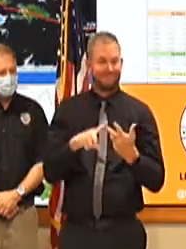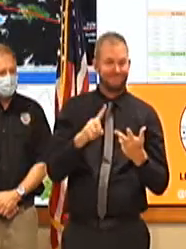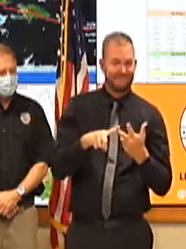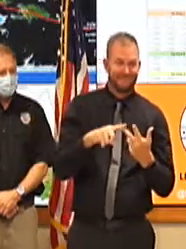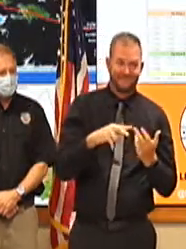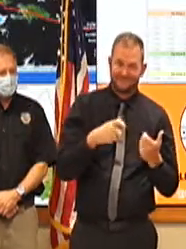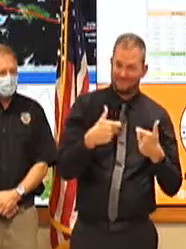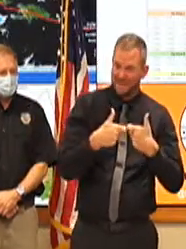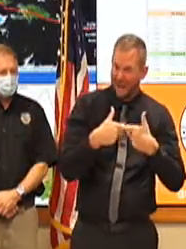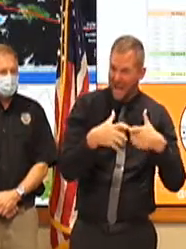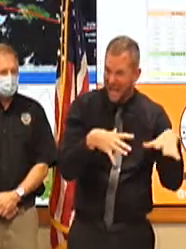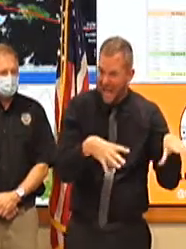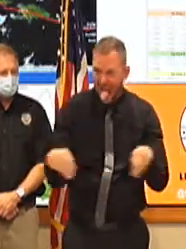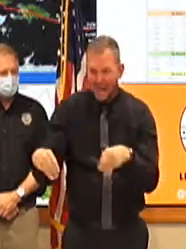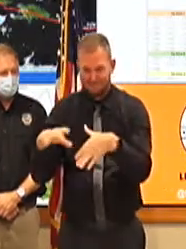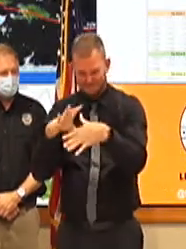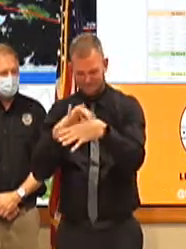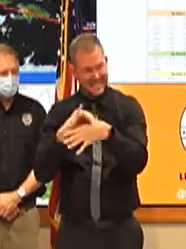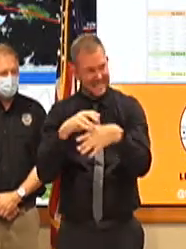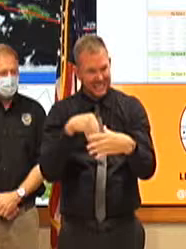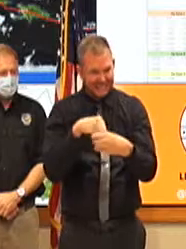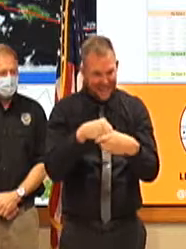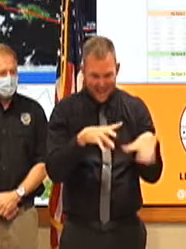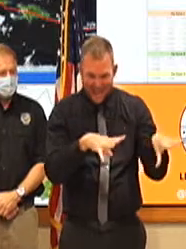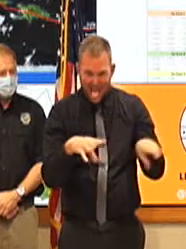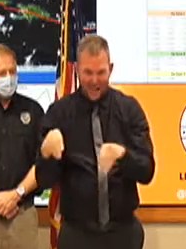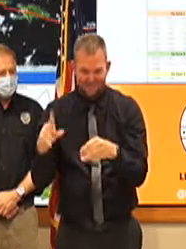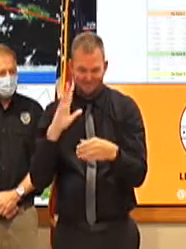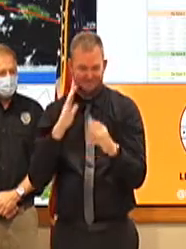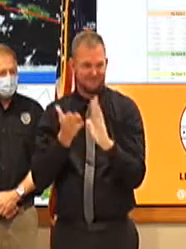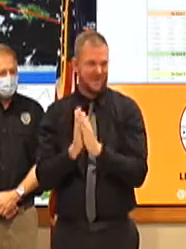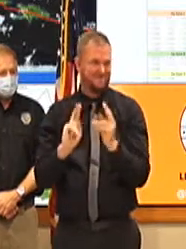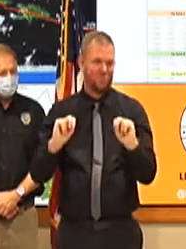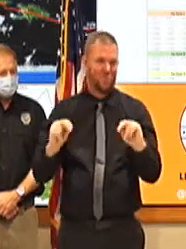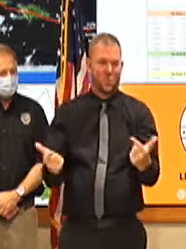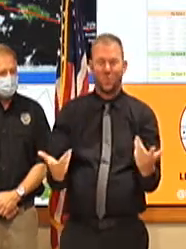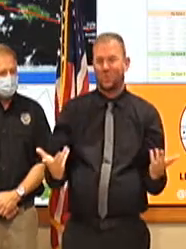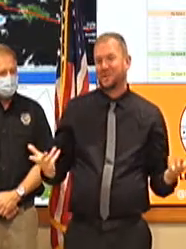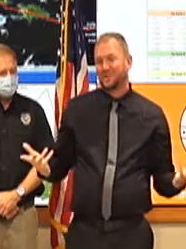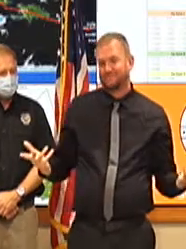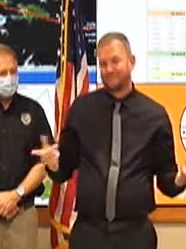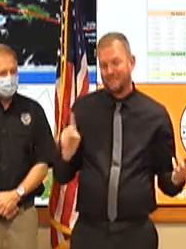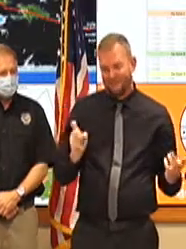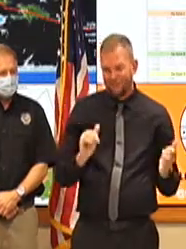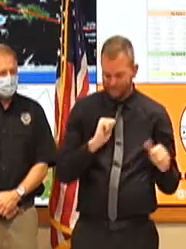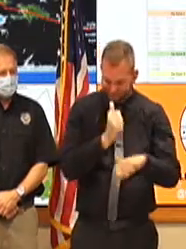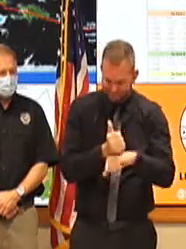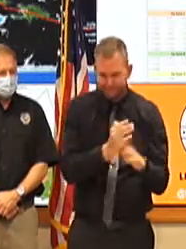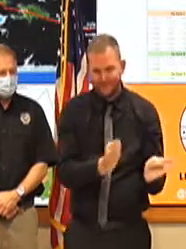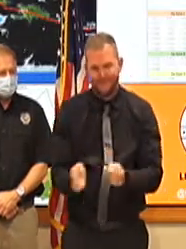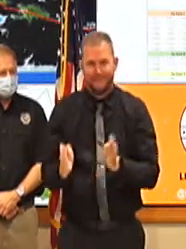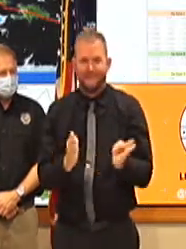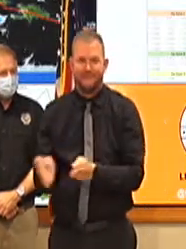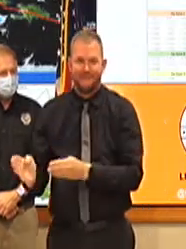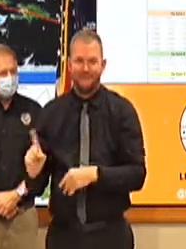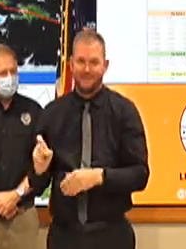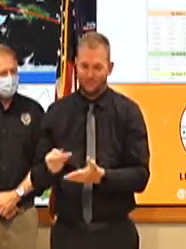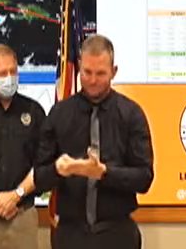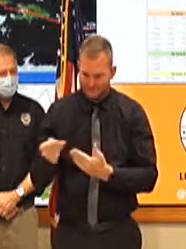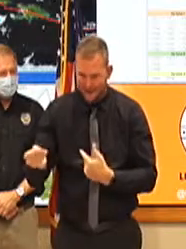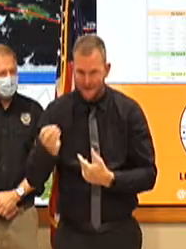are subject to be ruined. And so provide food that can withstand you losing